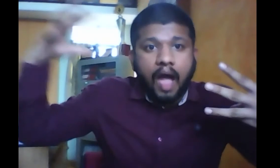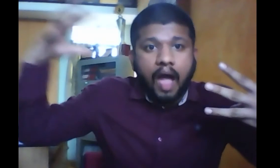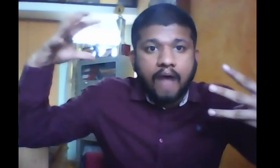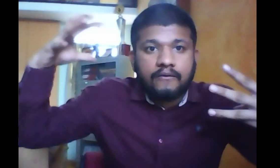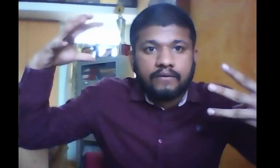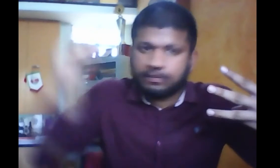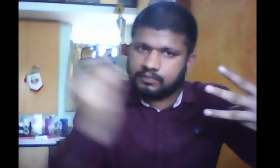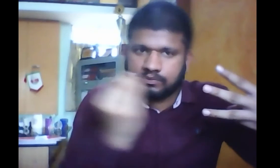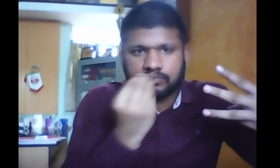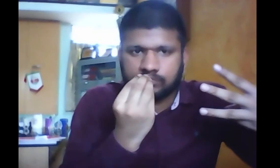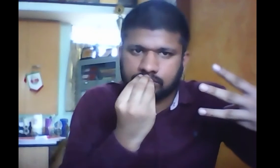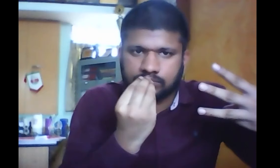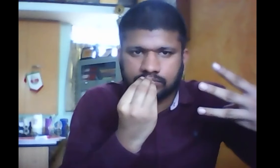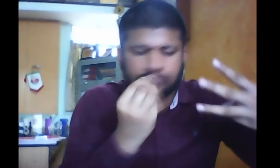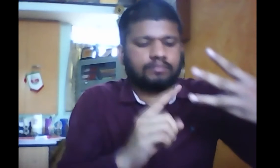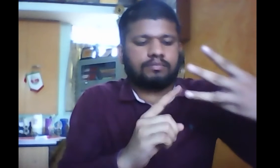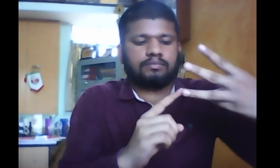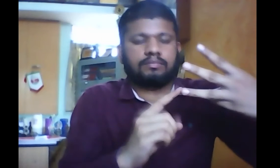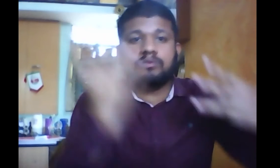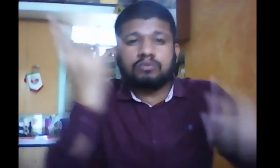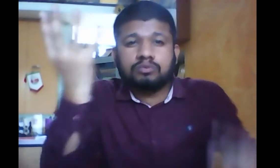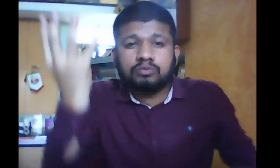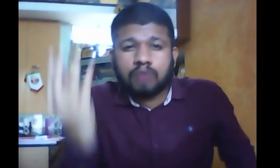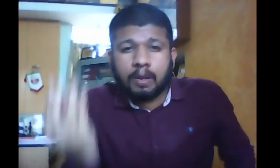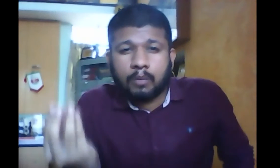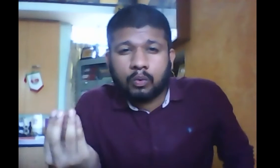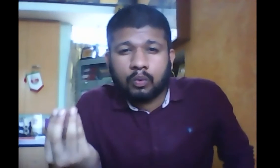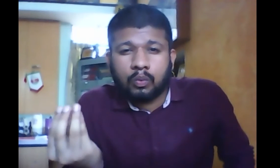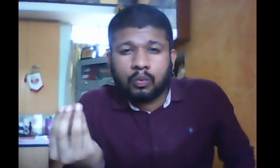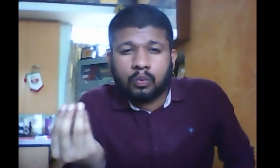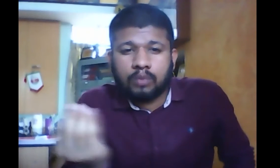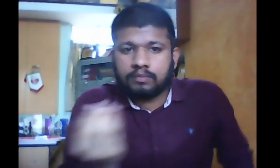afternoon, lunch, night, dinner.